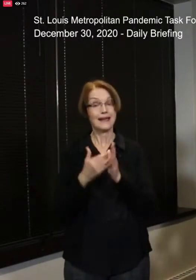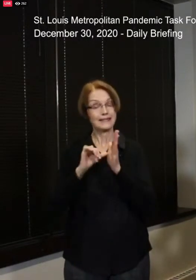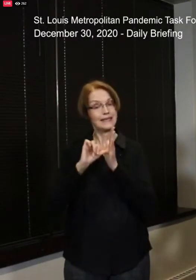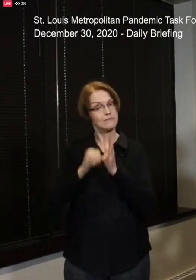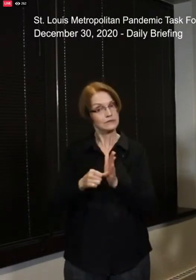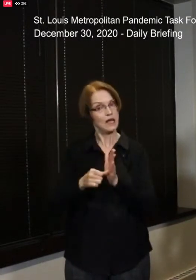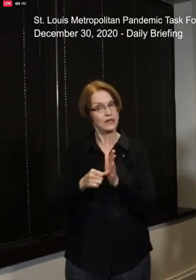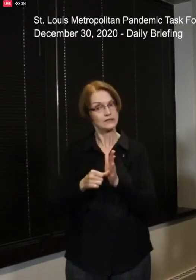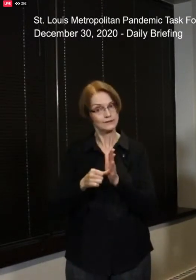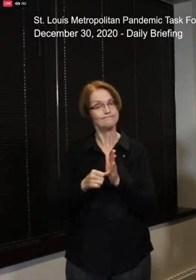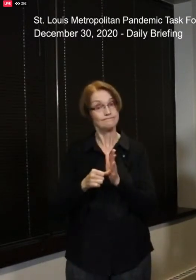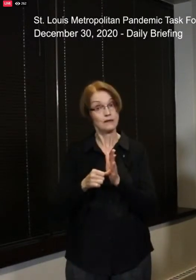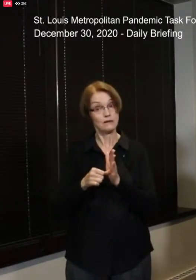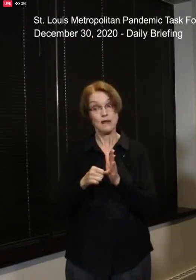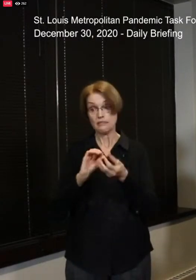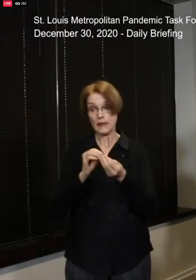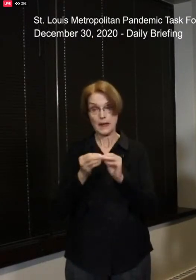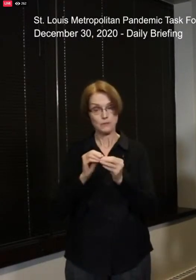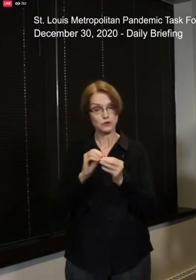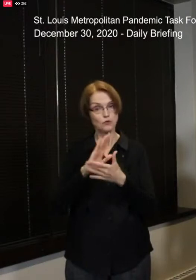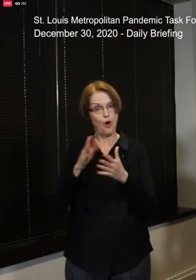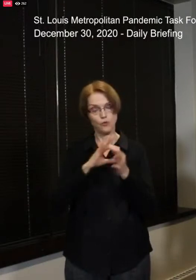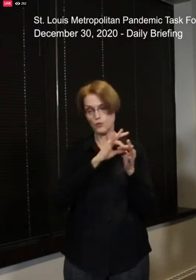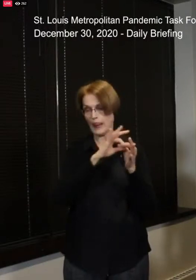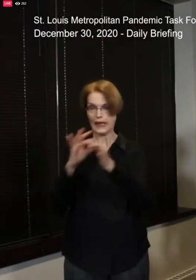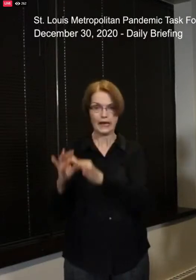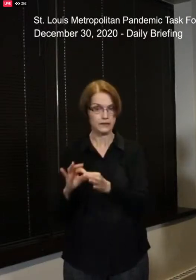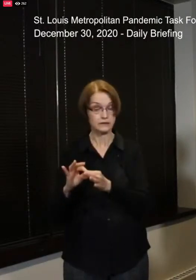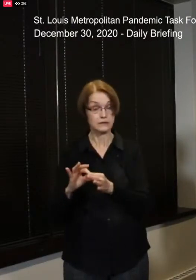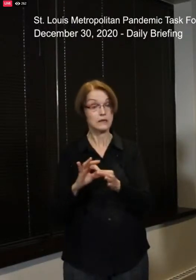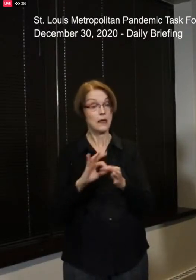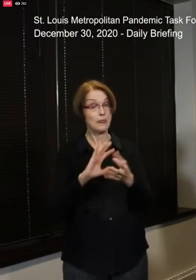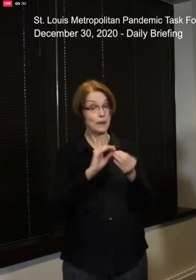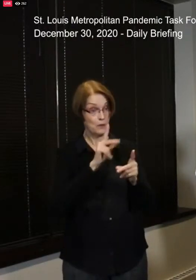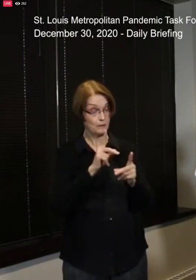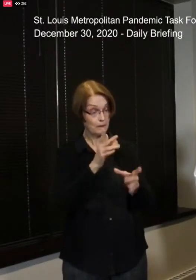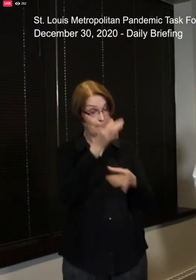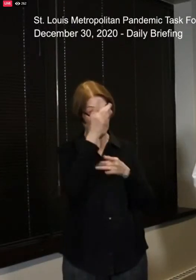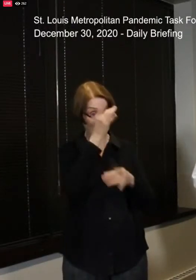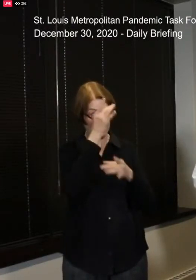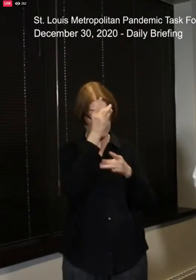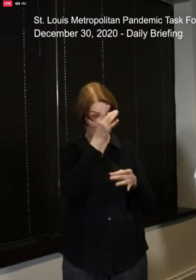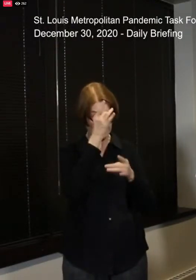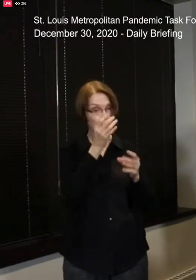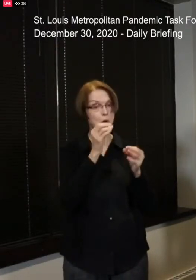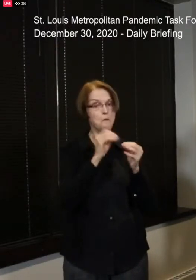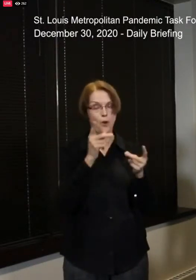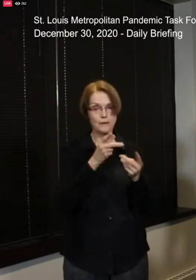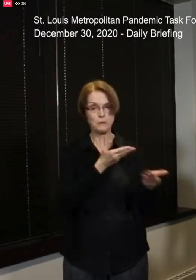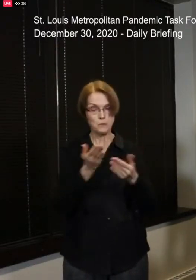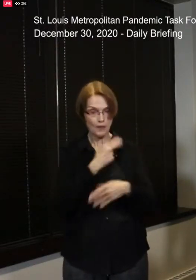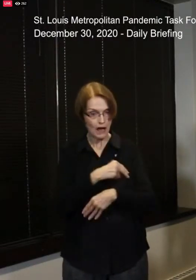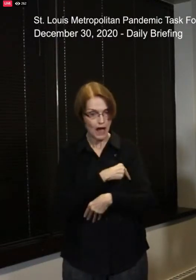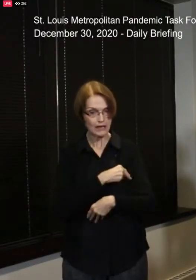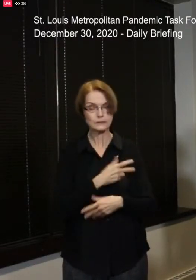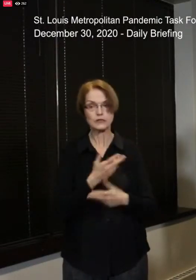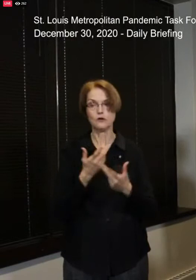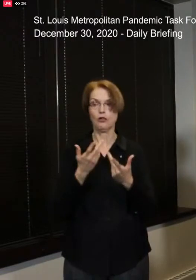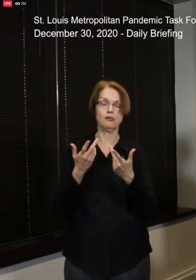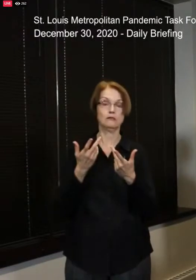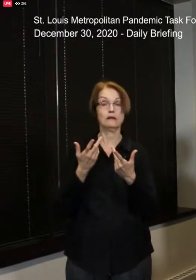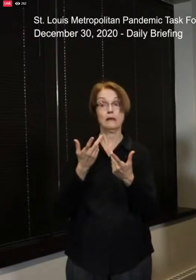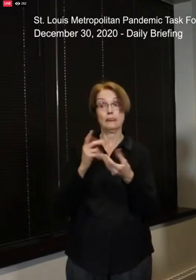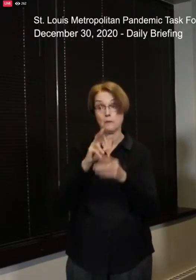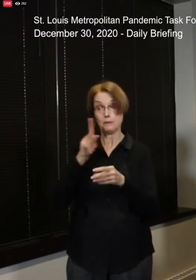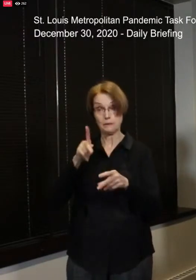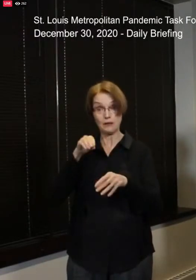that these data are all related. As cases go up, our admissions go up, our hospitalizations go up, and